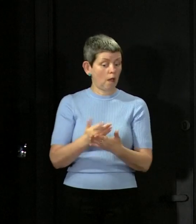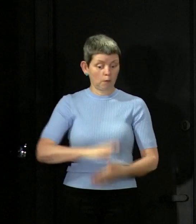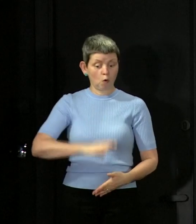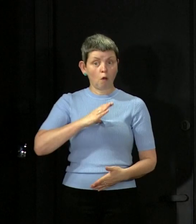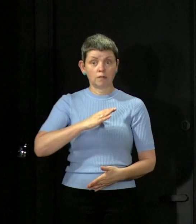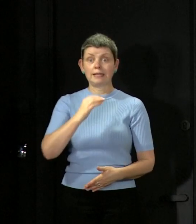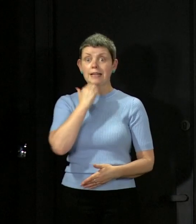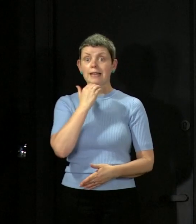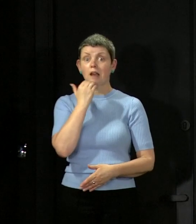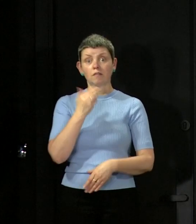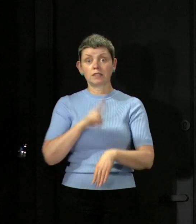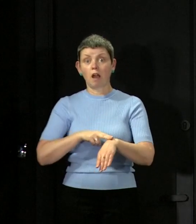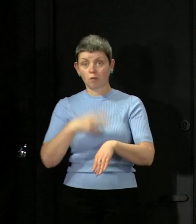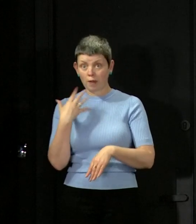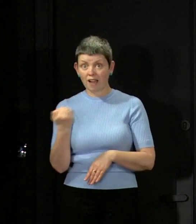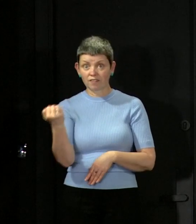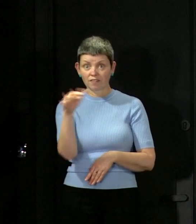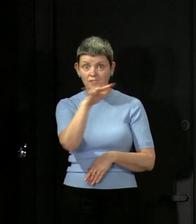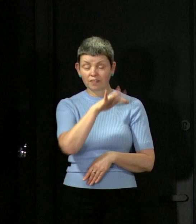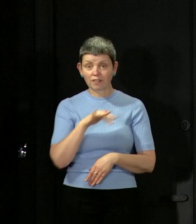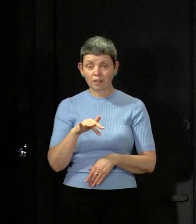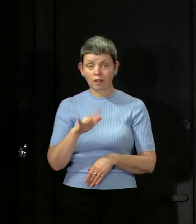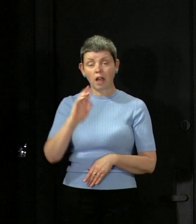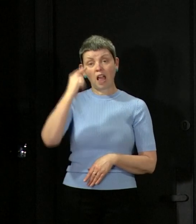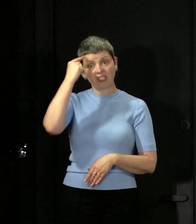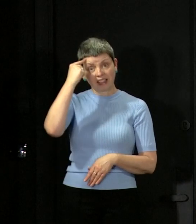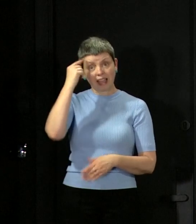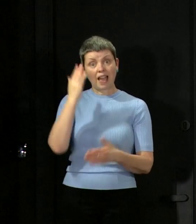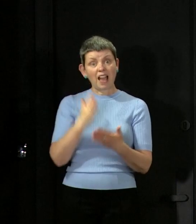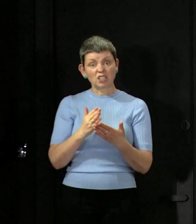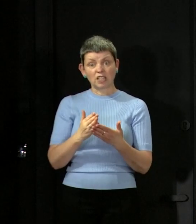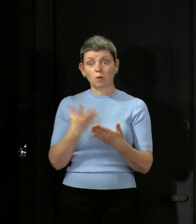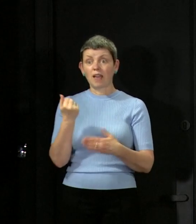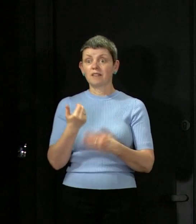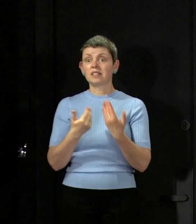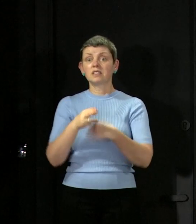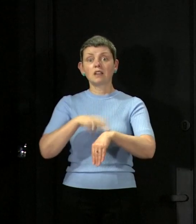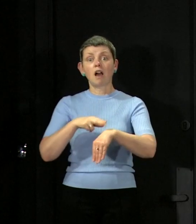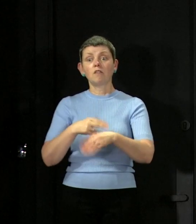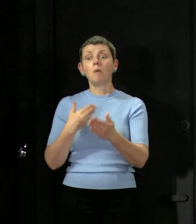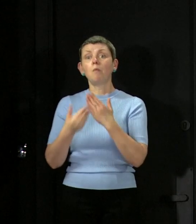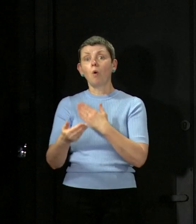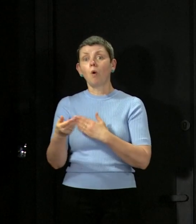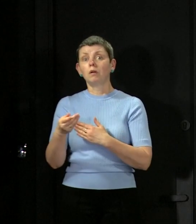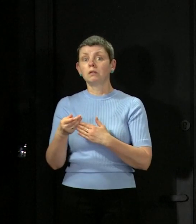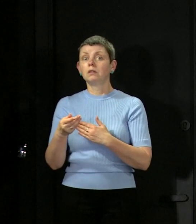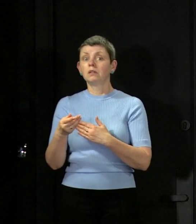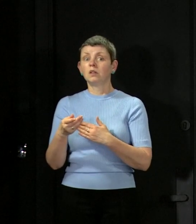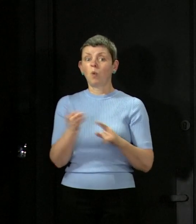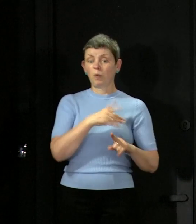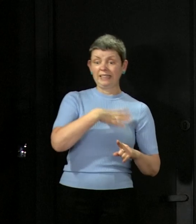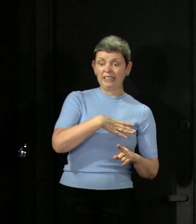needed now is there. In fact, I think there is more capacity there than is needed now, but as I've said many times before,